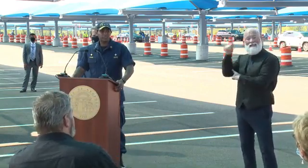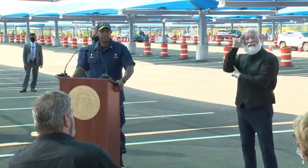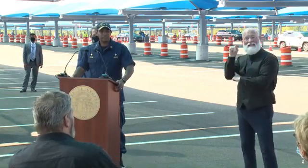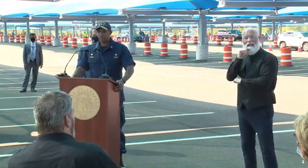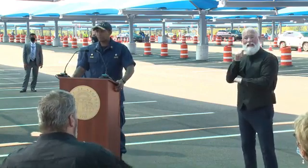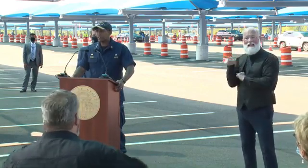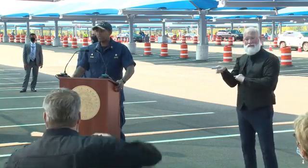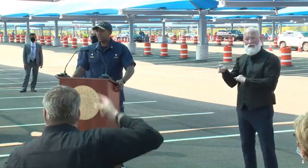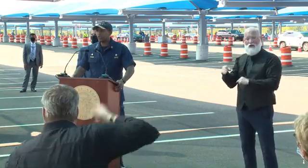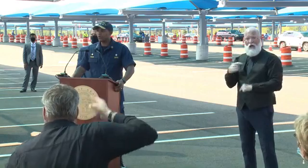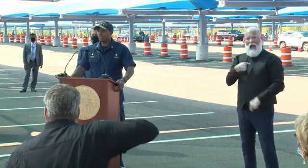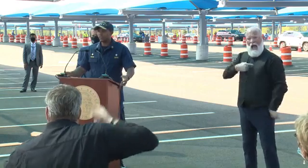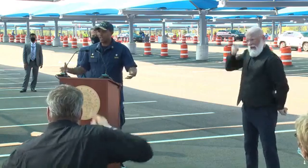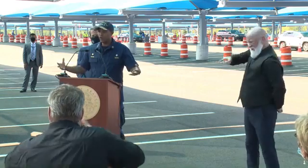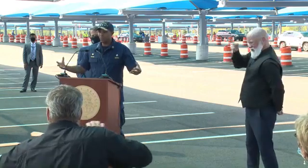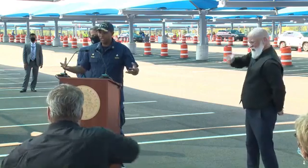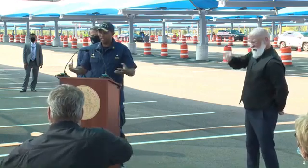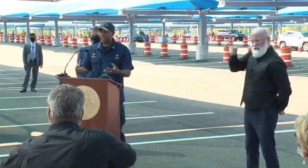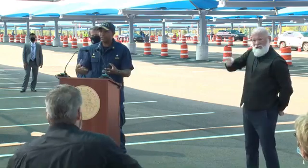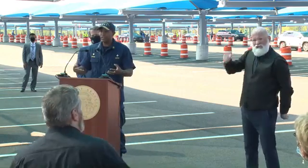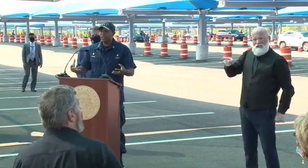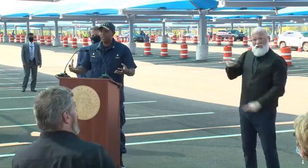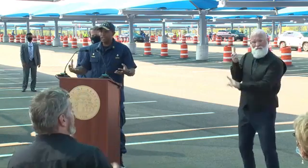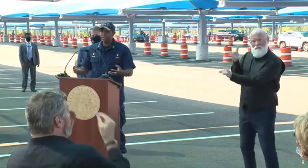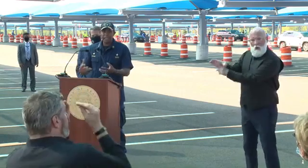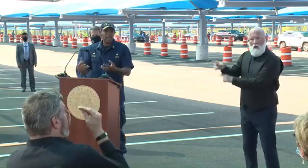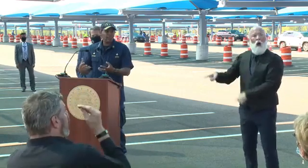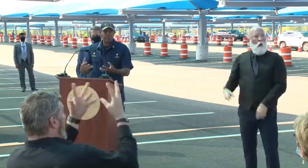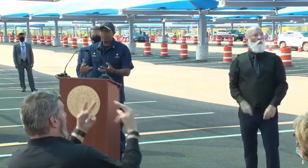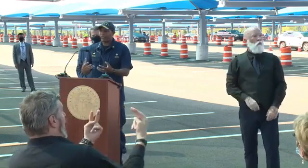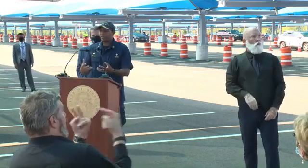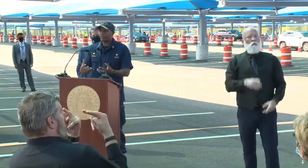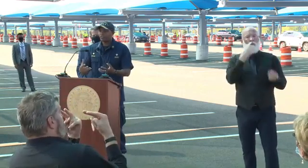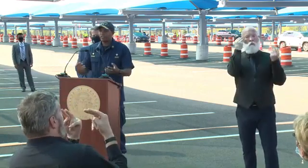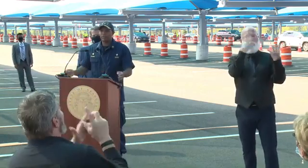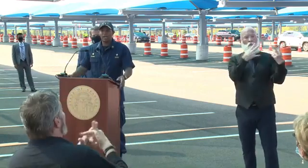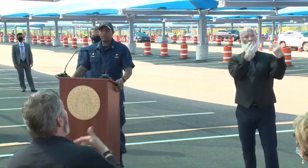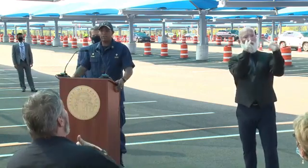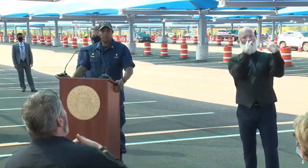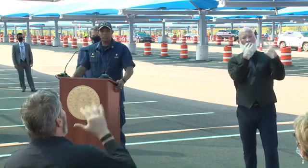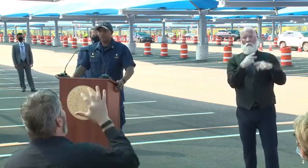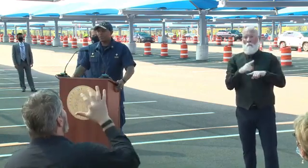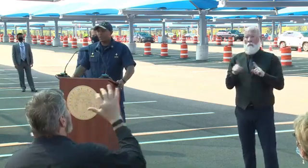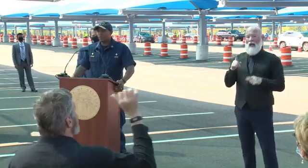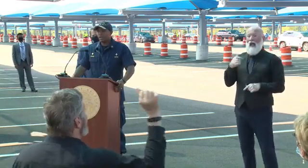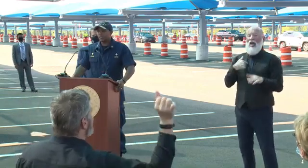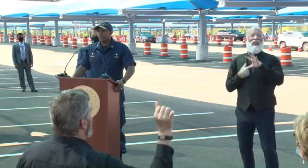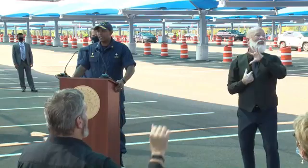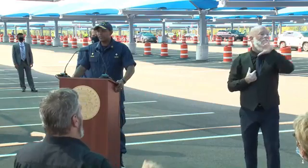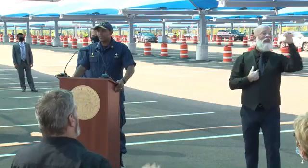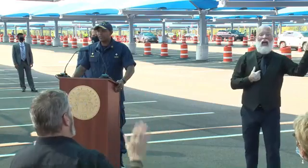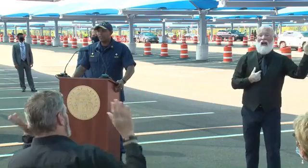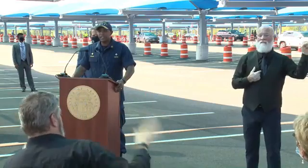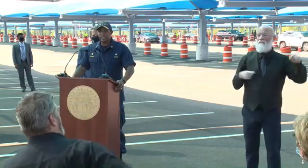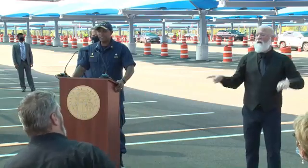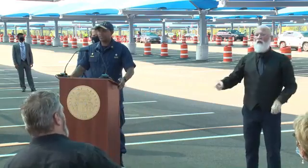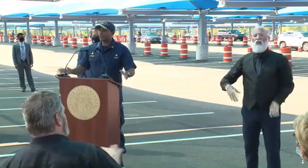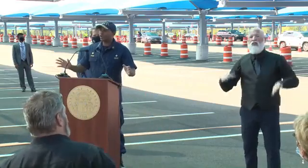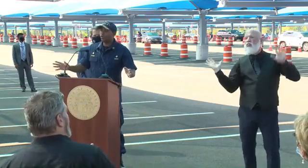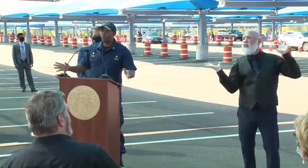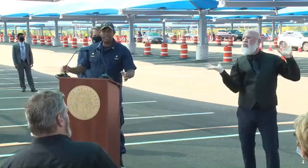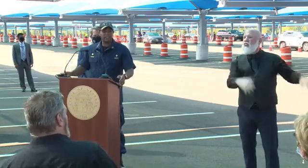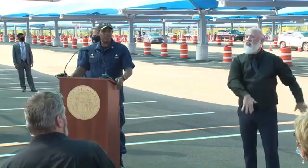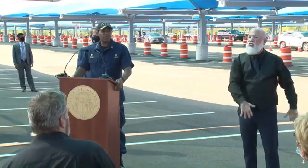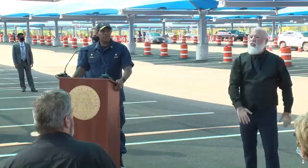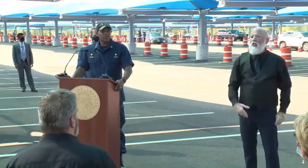watching. If they don't believe they have a benefit, they're not going to do it. But if they think it's